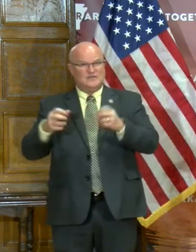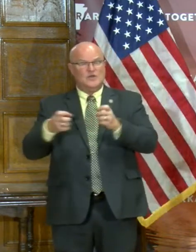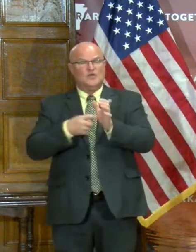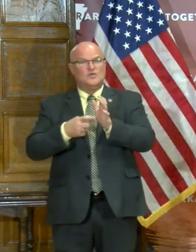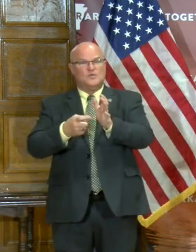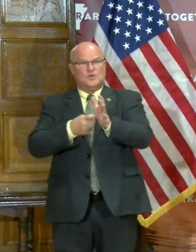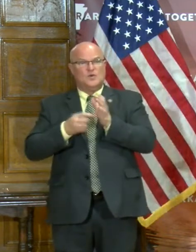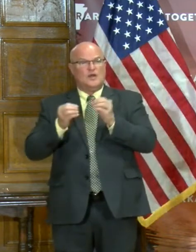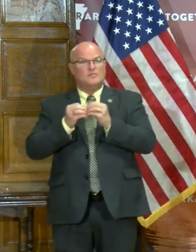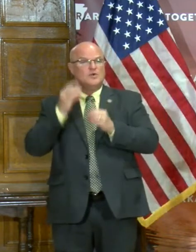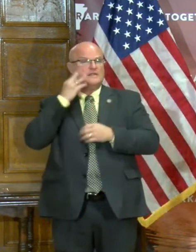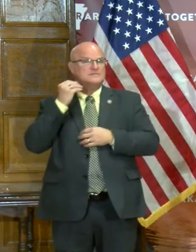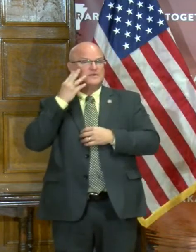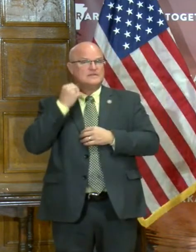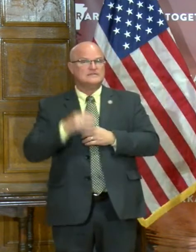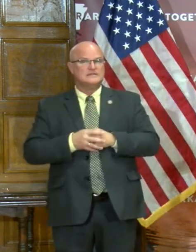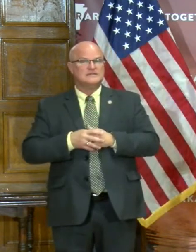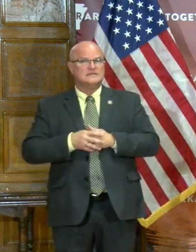more experience.